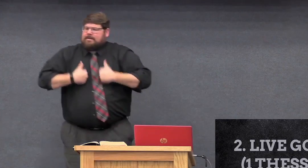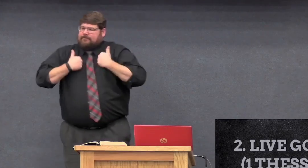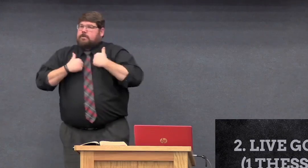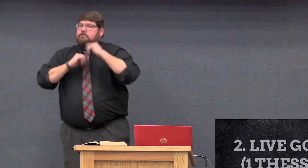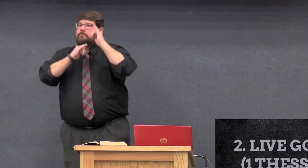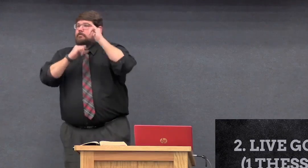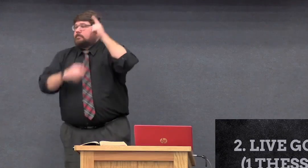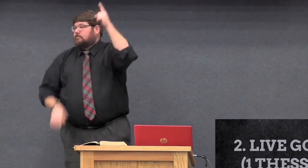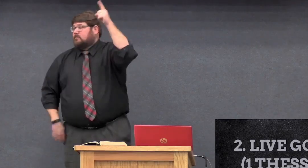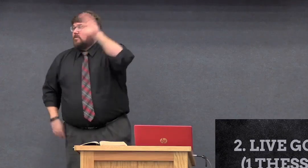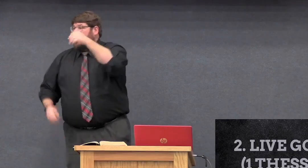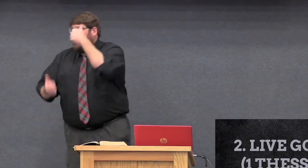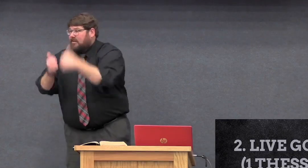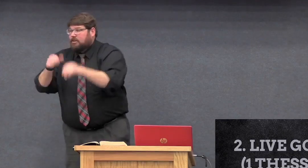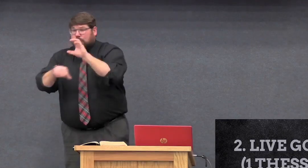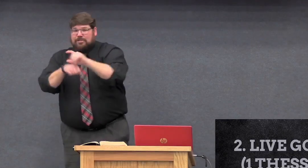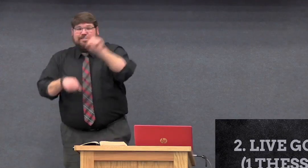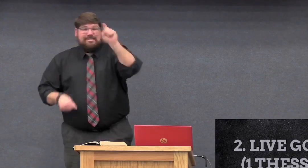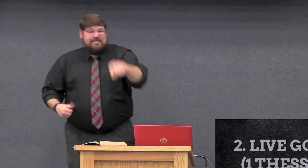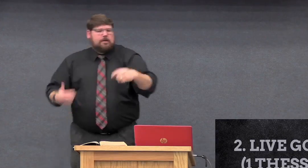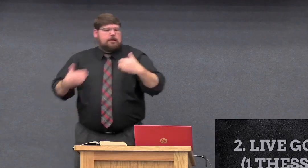And how you live godly,